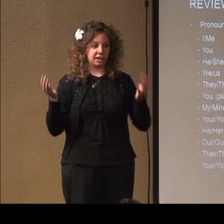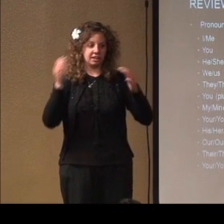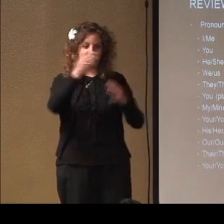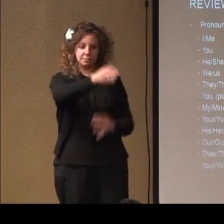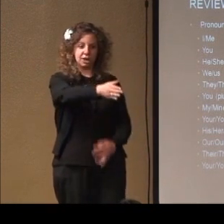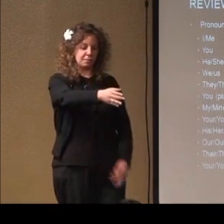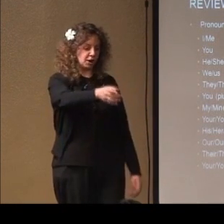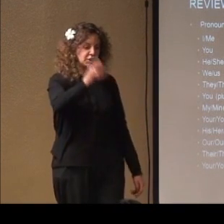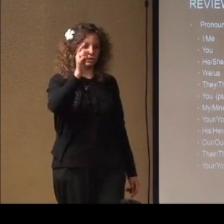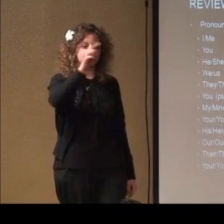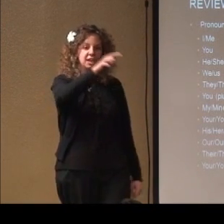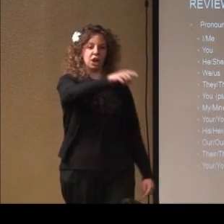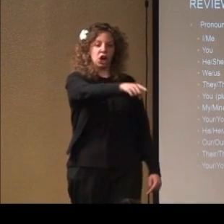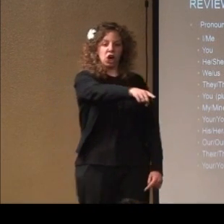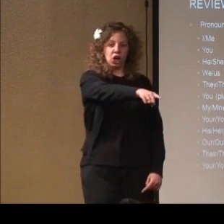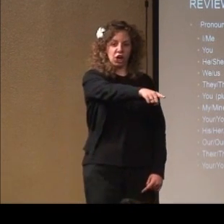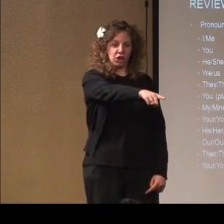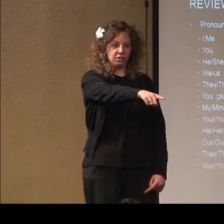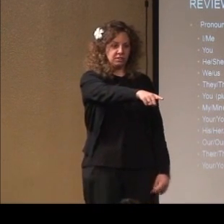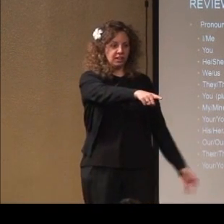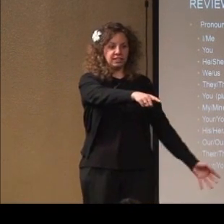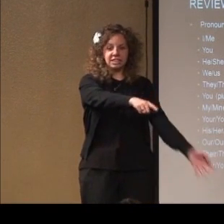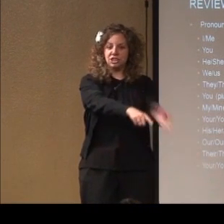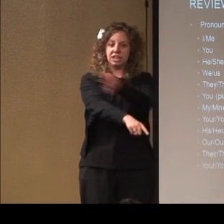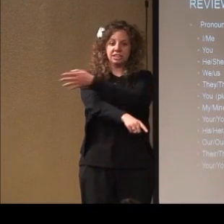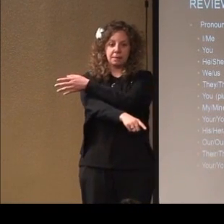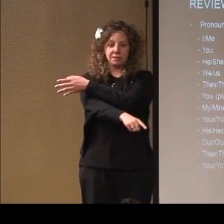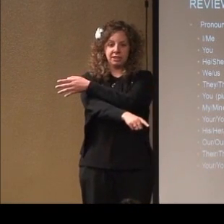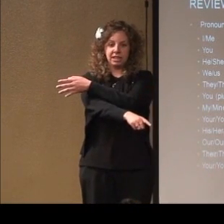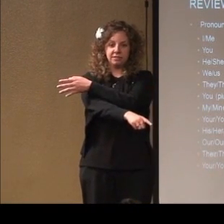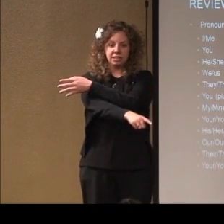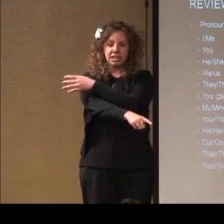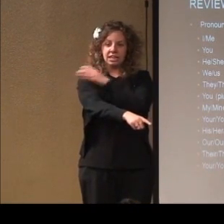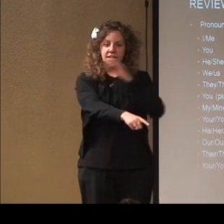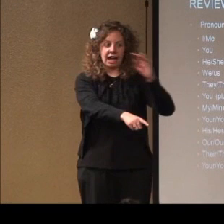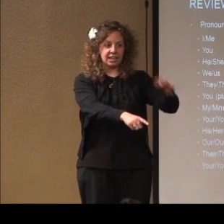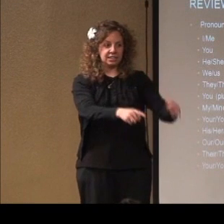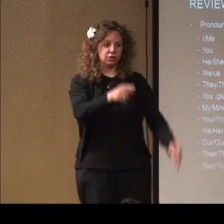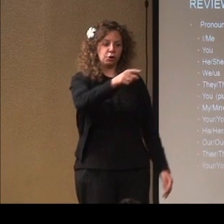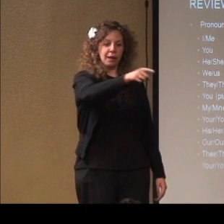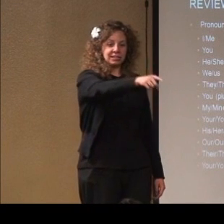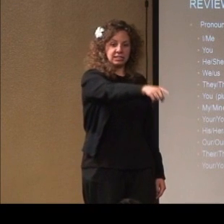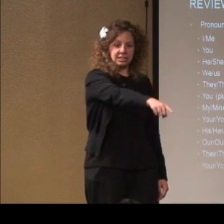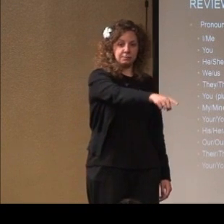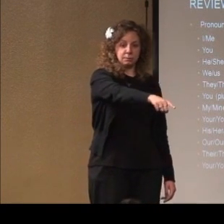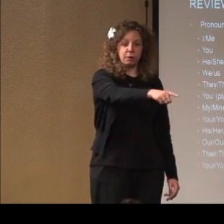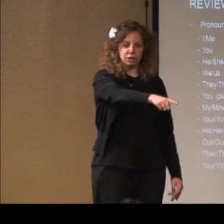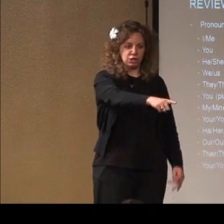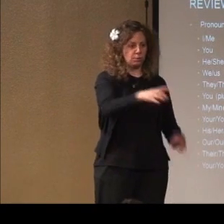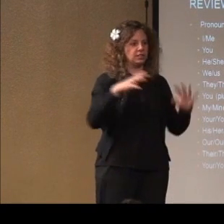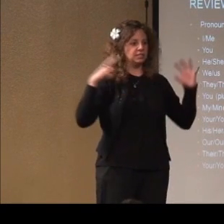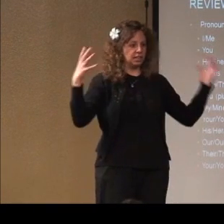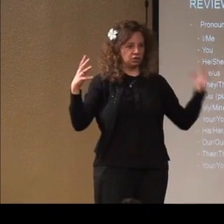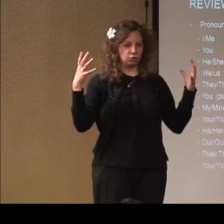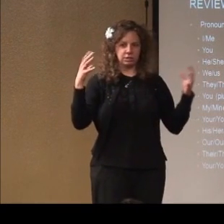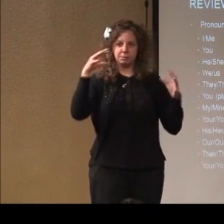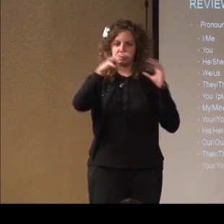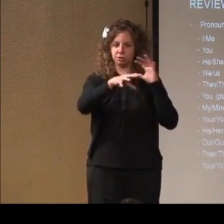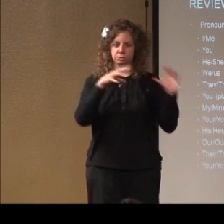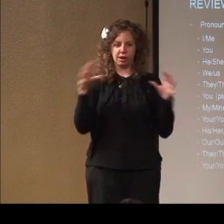okay? Let's say I'm talking about her, so I say her. Now let's say she gets up and leaves. I can still go back to the same spot where she was, and you're going to be able to